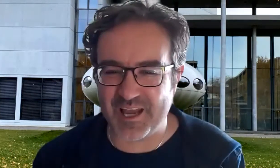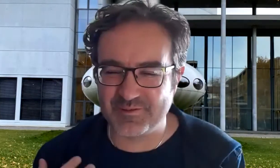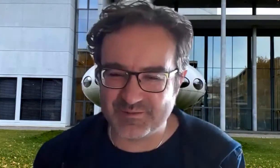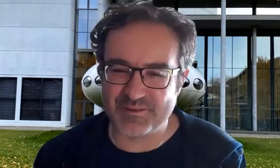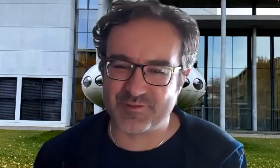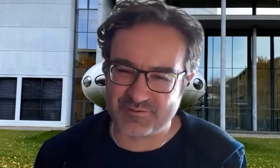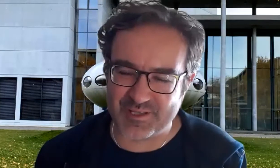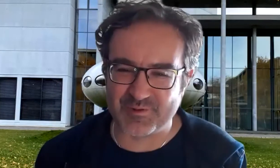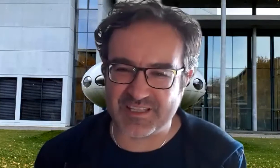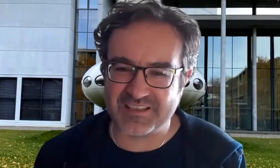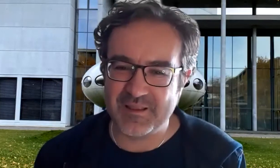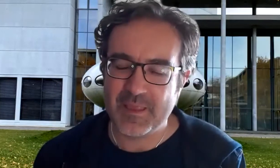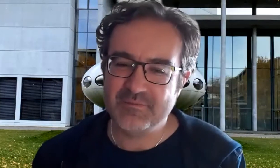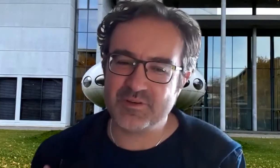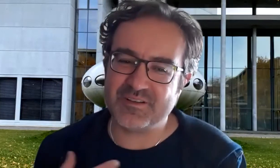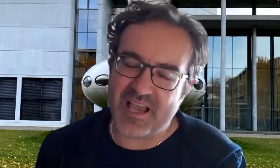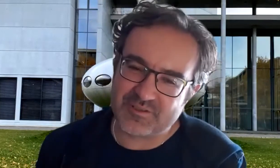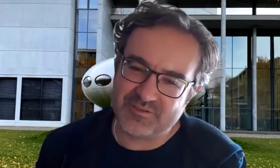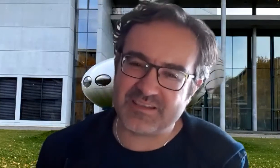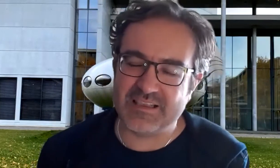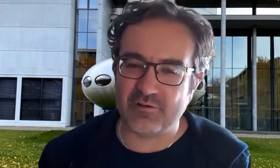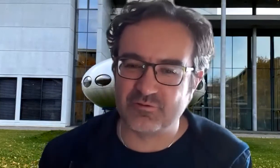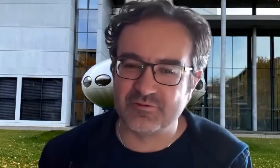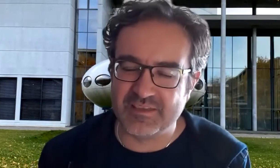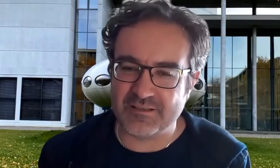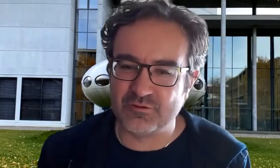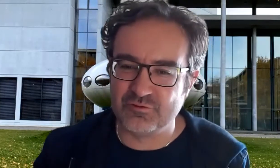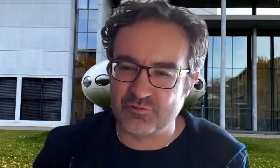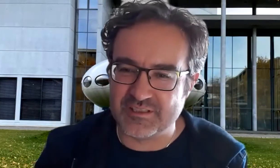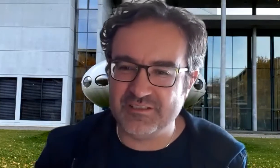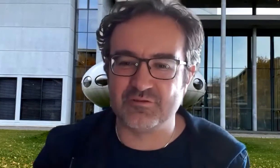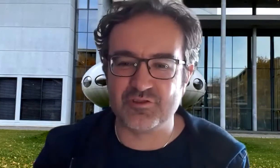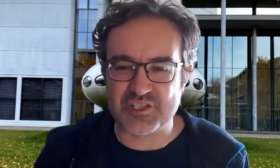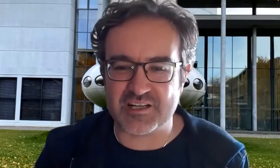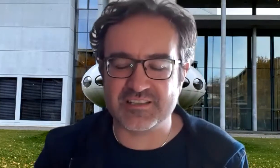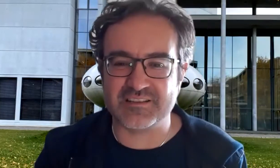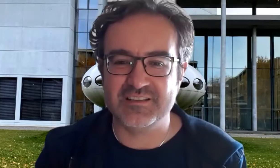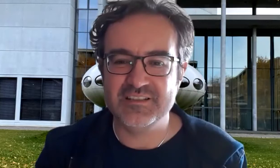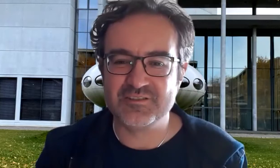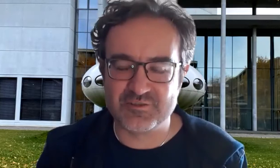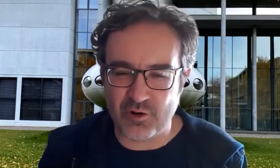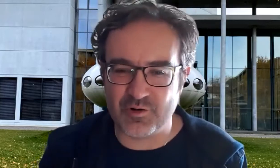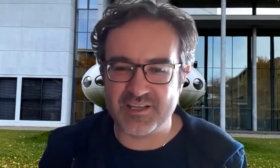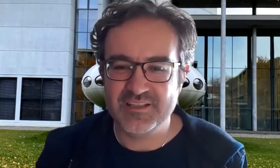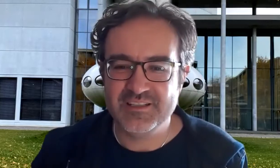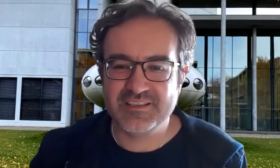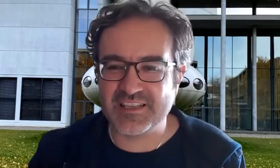was a bit frustrated with that, because I was not allowed then to continue to share that story that I